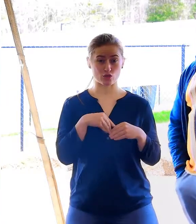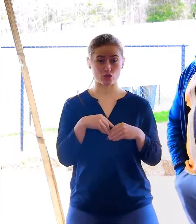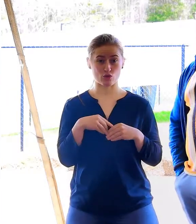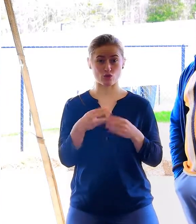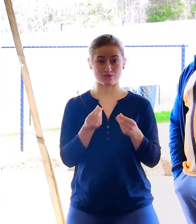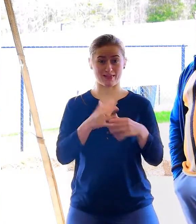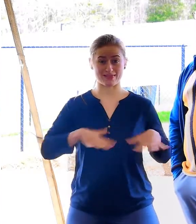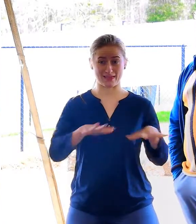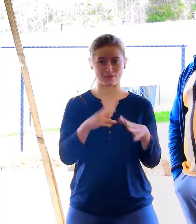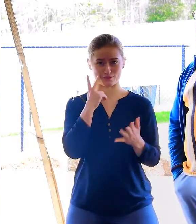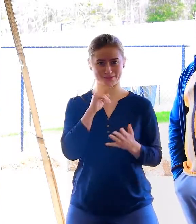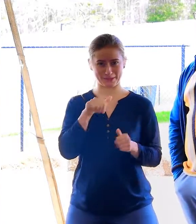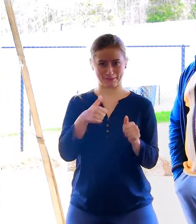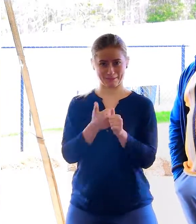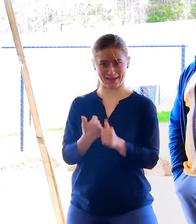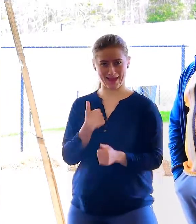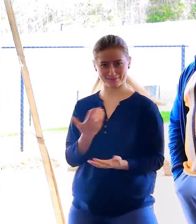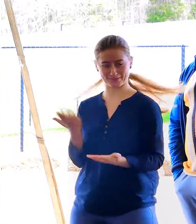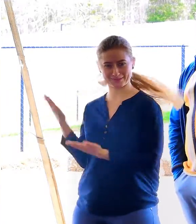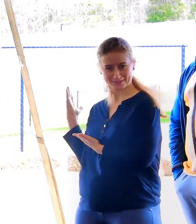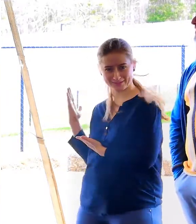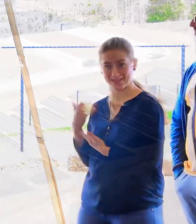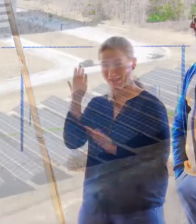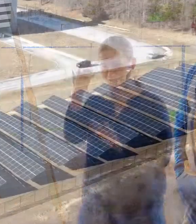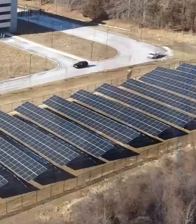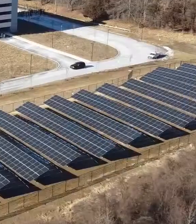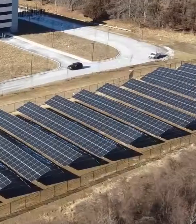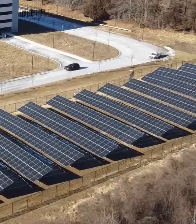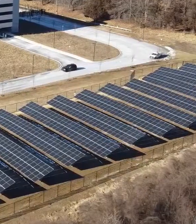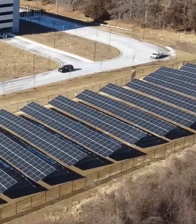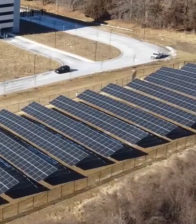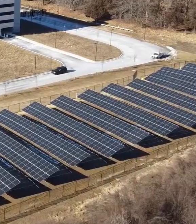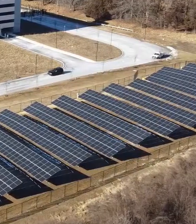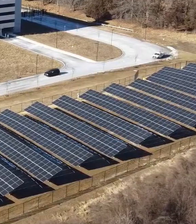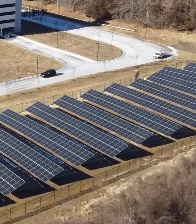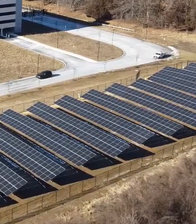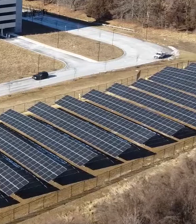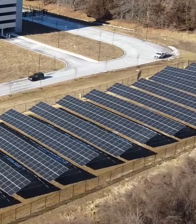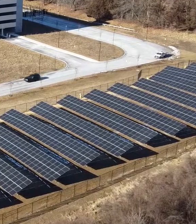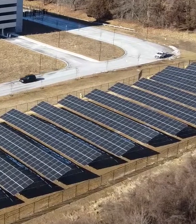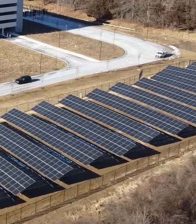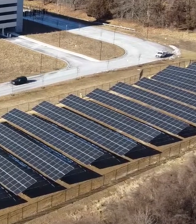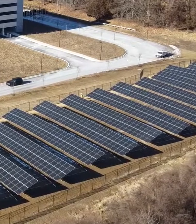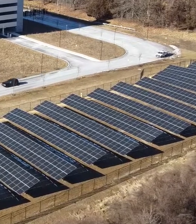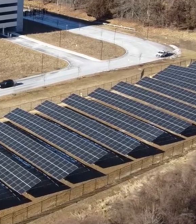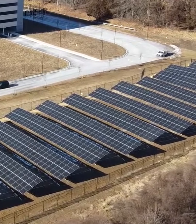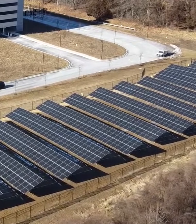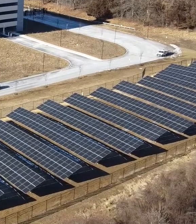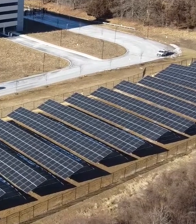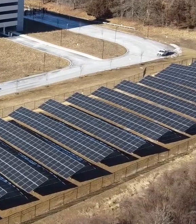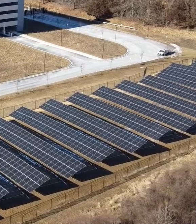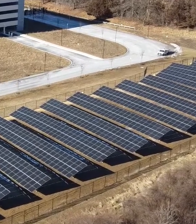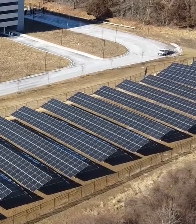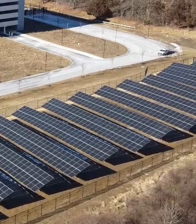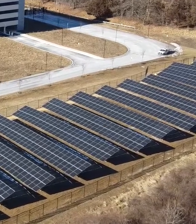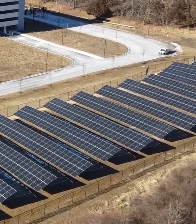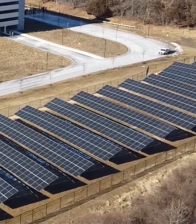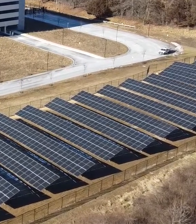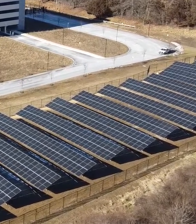see behind me and in front of us today, as well as private-owned land in Howard County, like Triple Creek